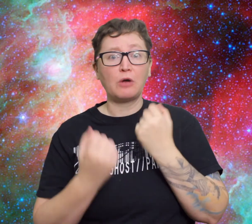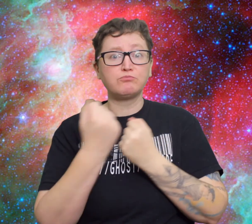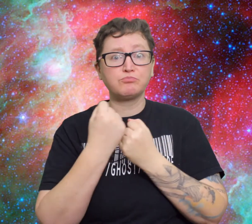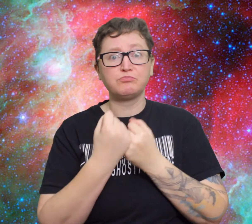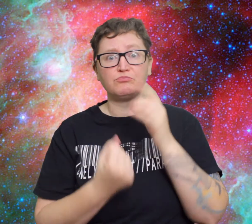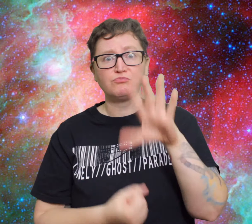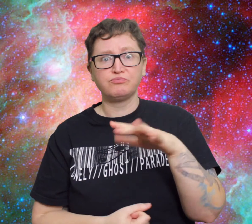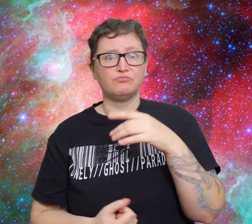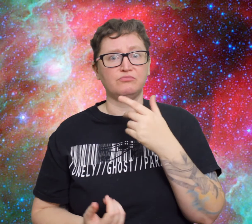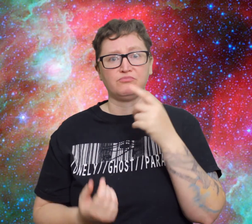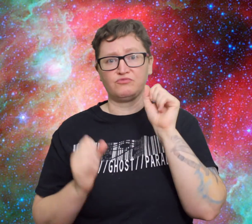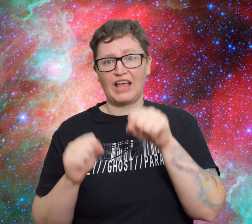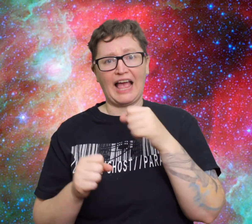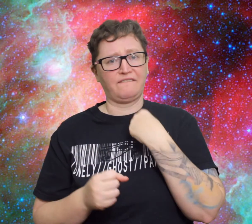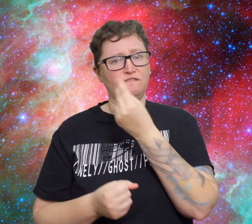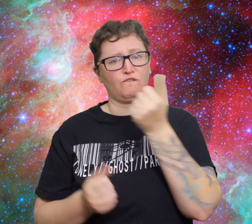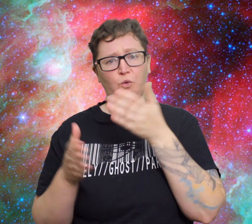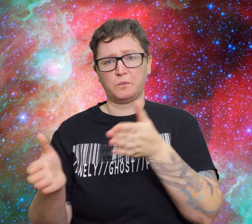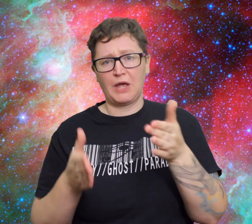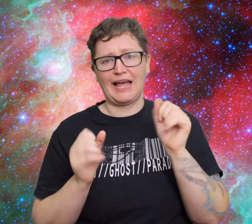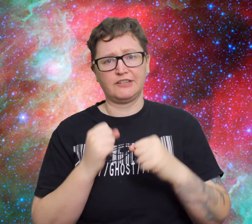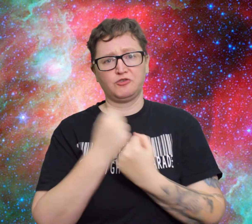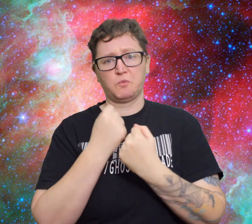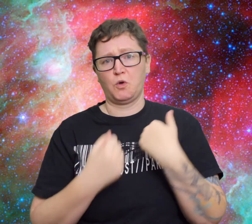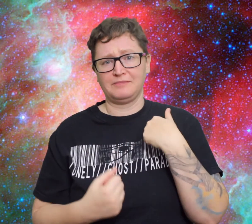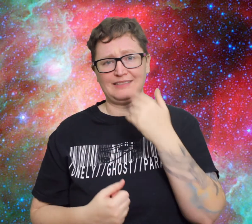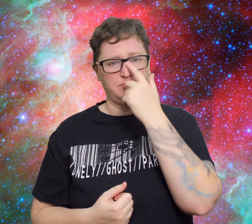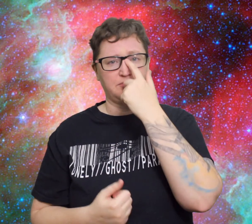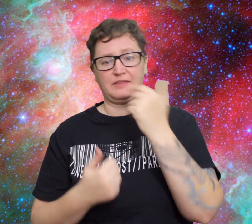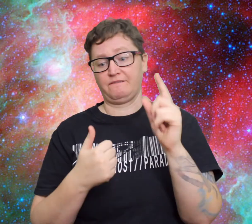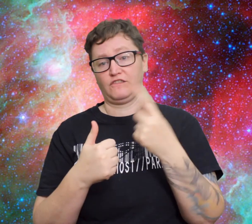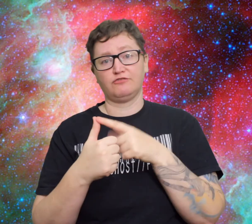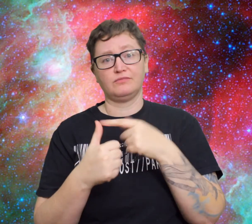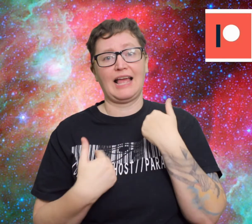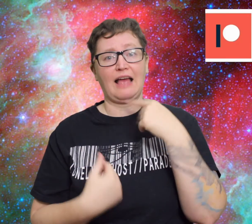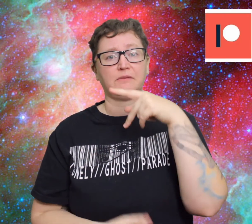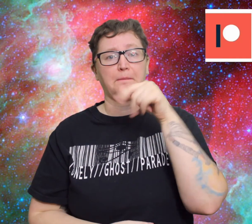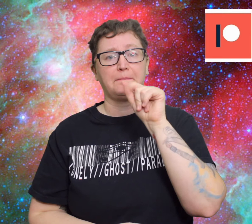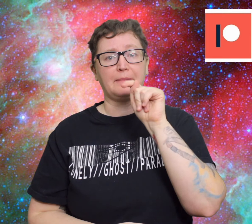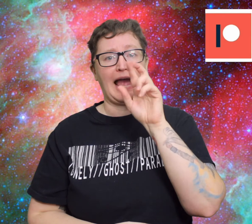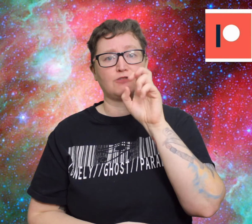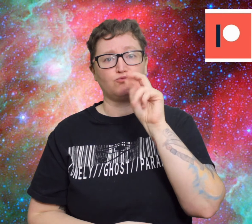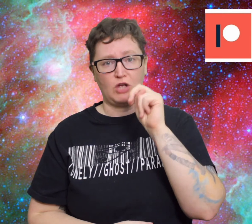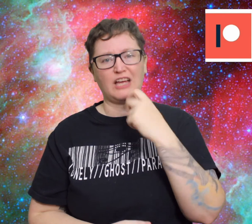If you feel you want to provide support, there's a few different avenues to support me. First, I have set up